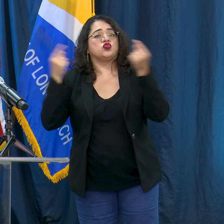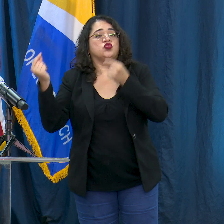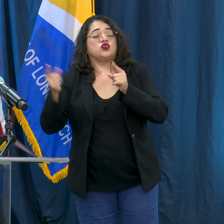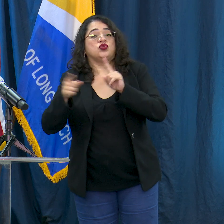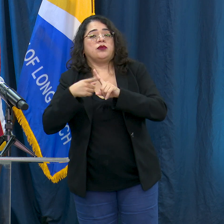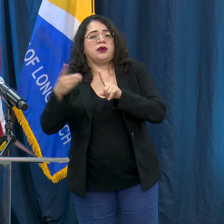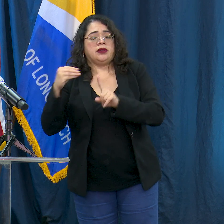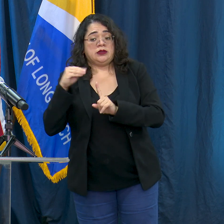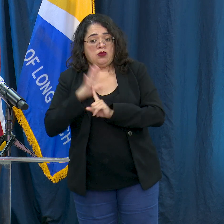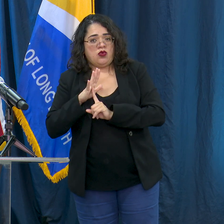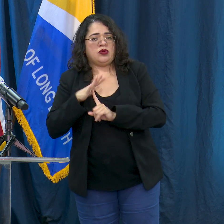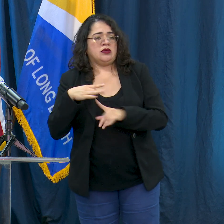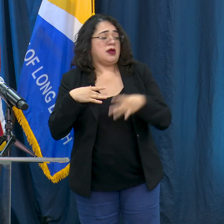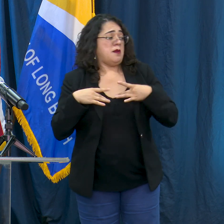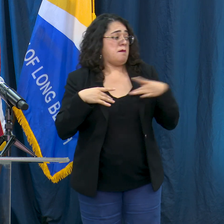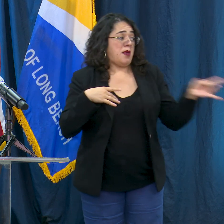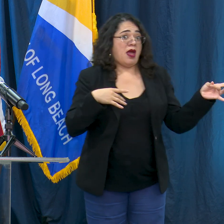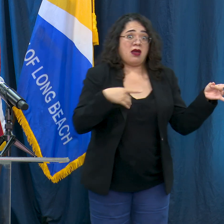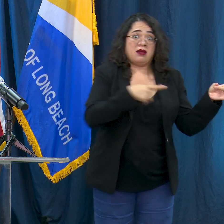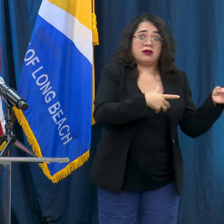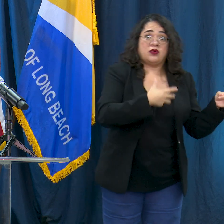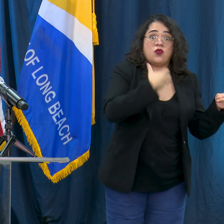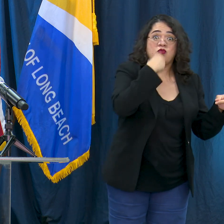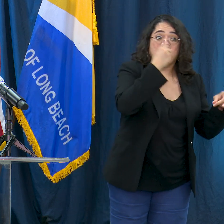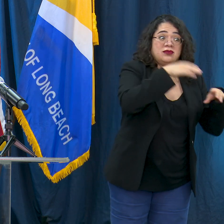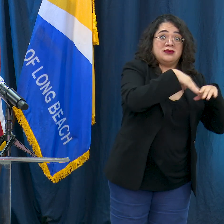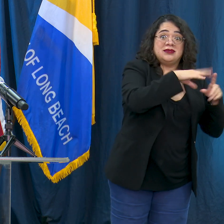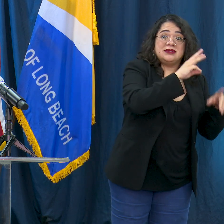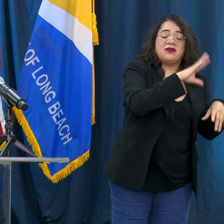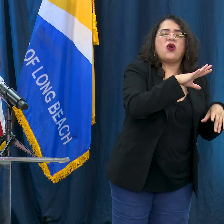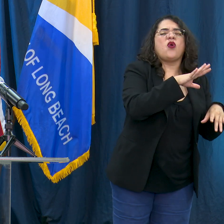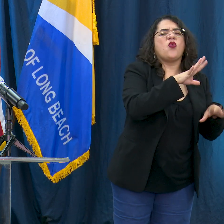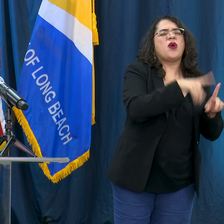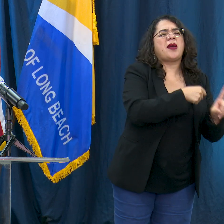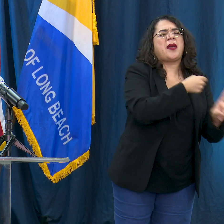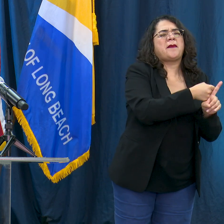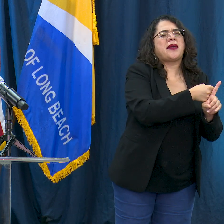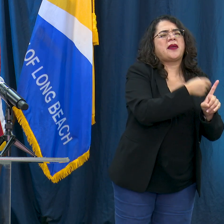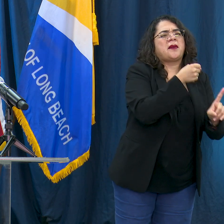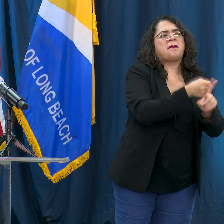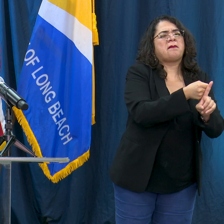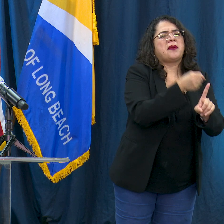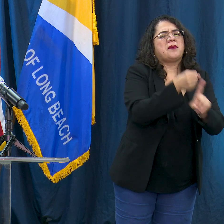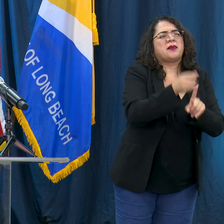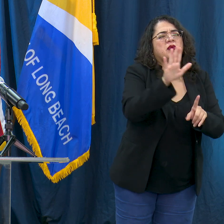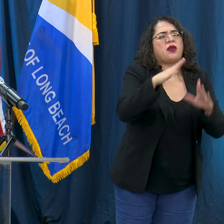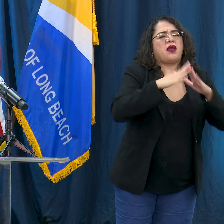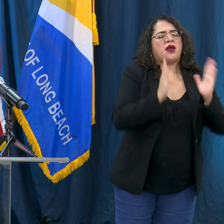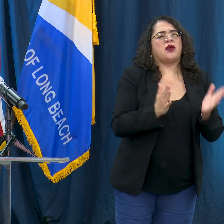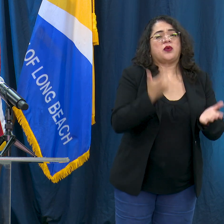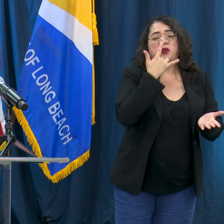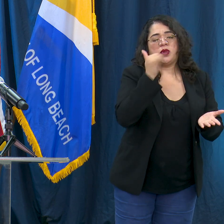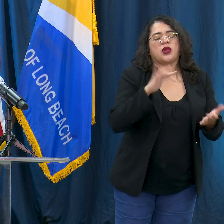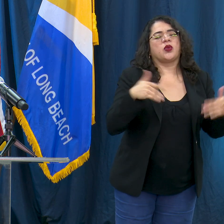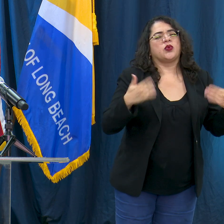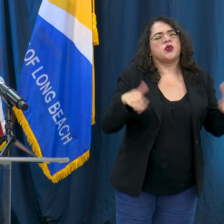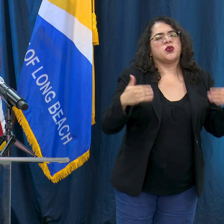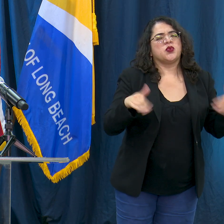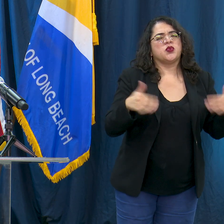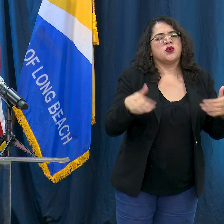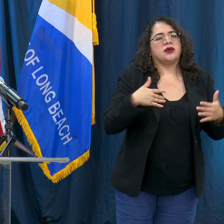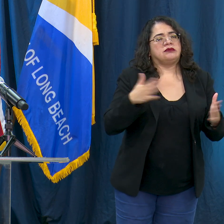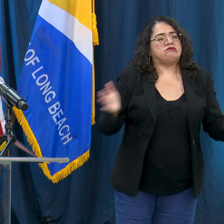home, that you are really paying attention to what the impact could be within your household. We do recommend